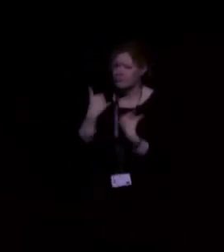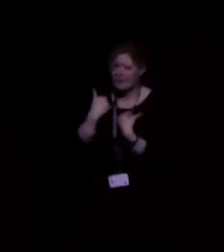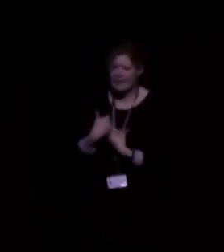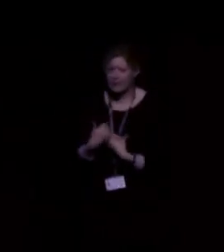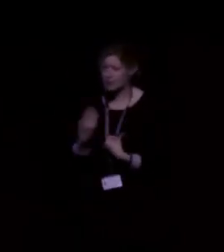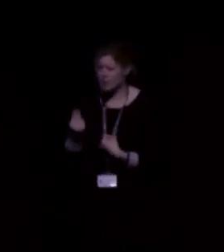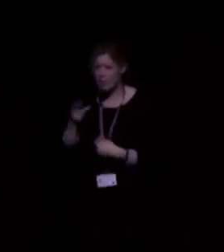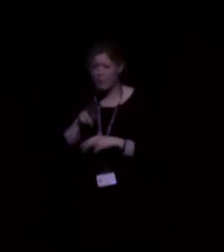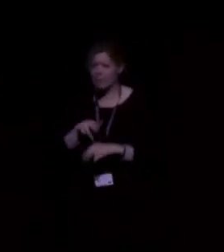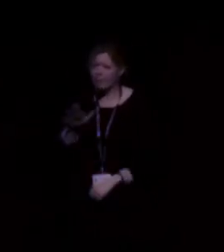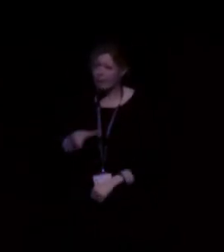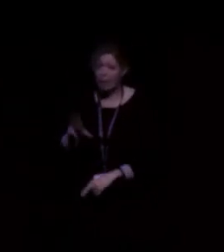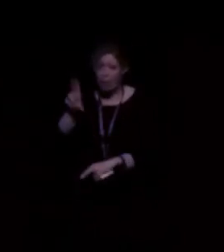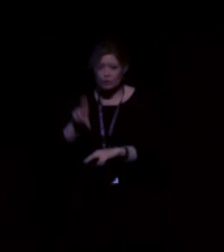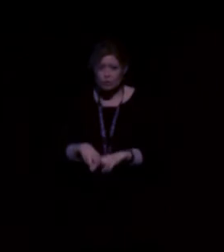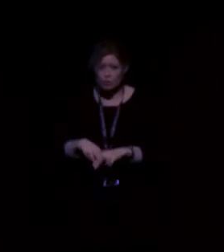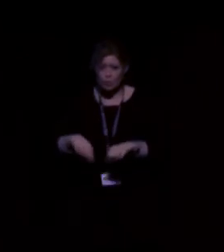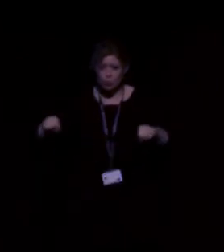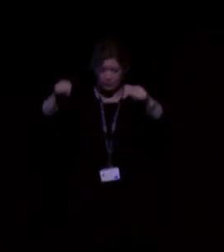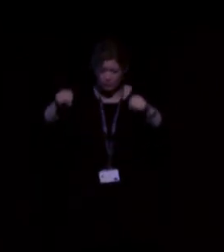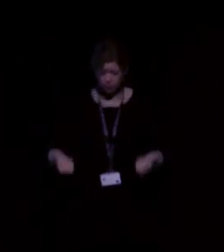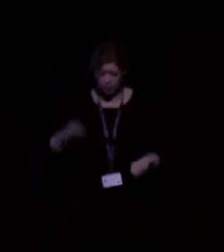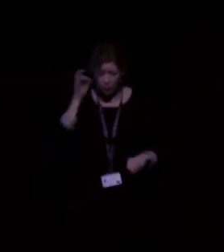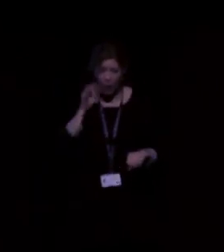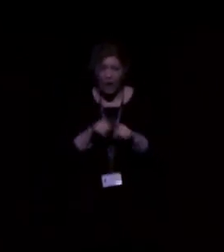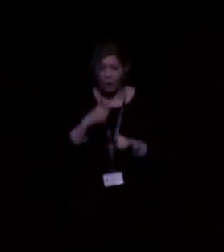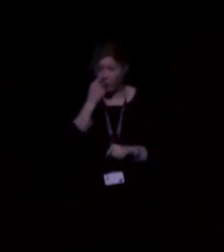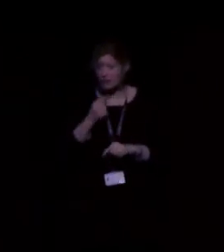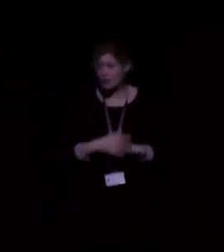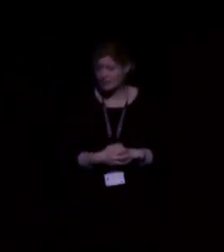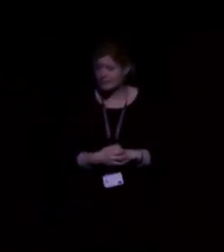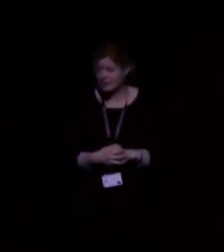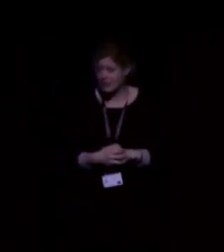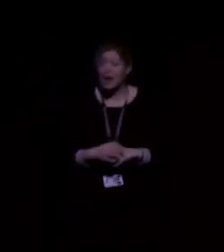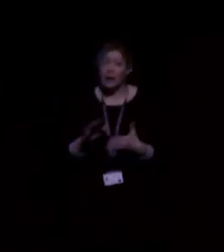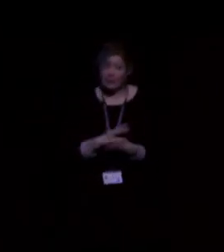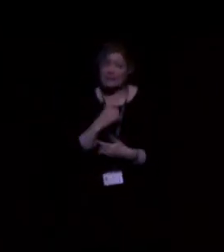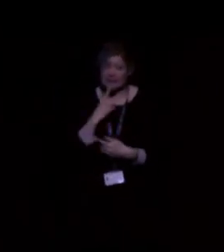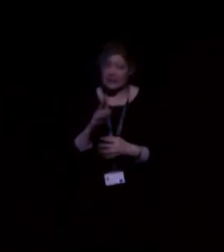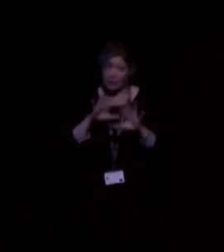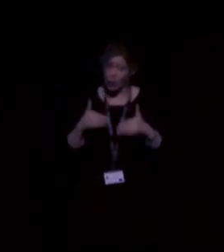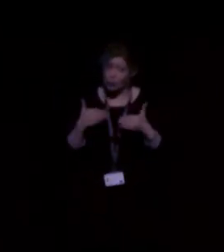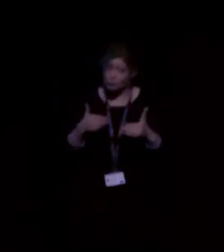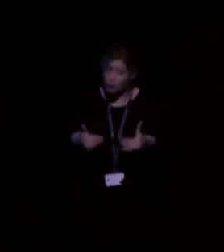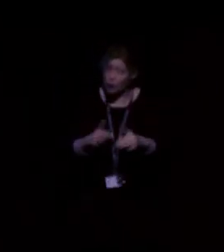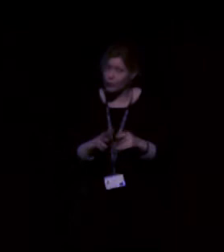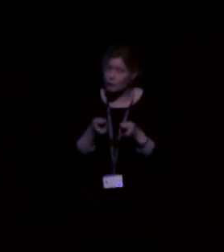dunking stools as though they were witches. I'm pleased to say that medical science has moved on.